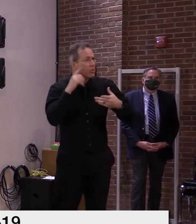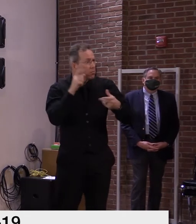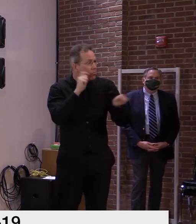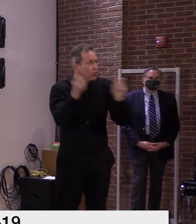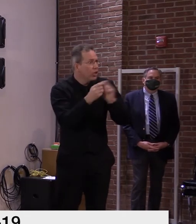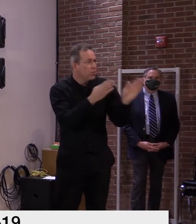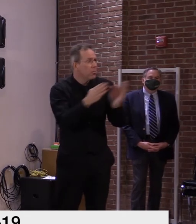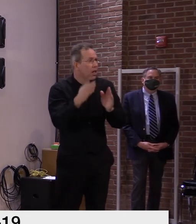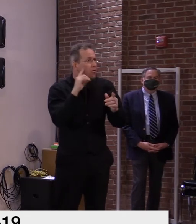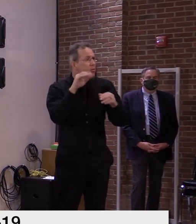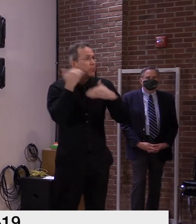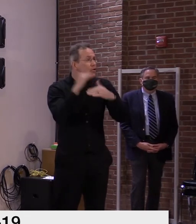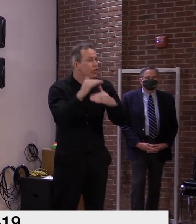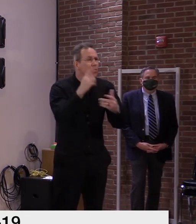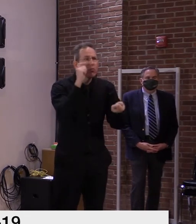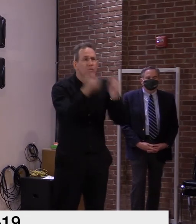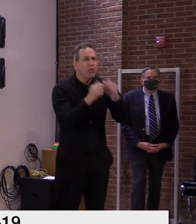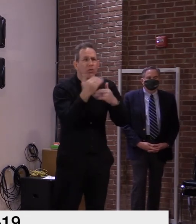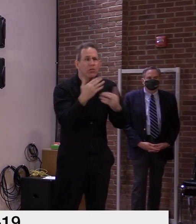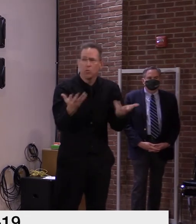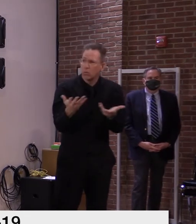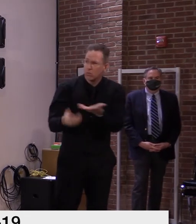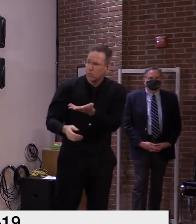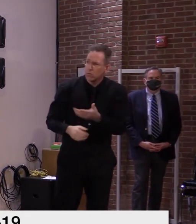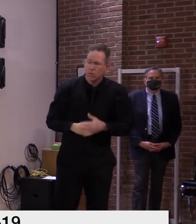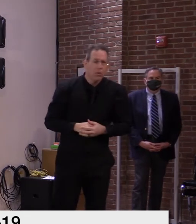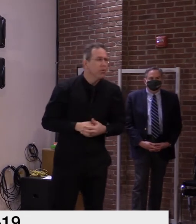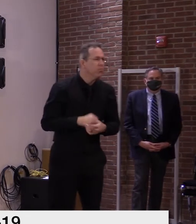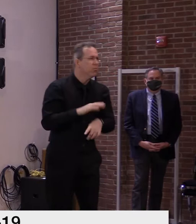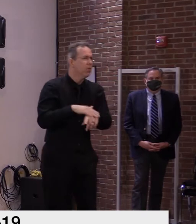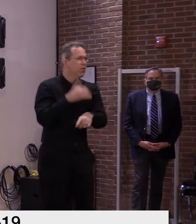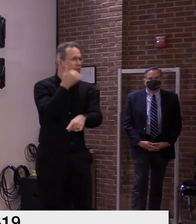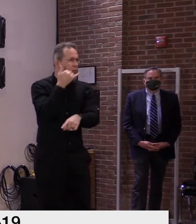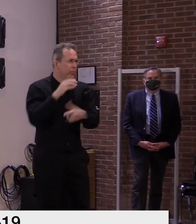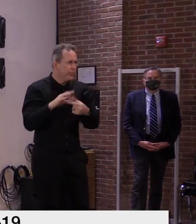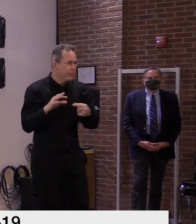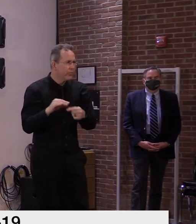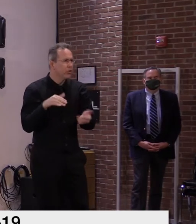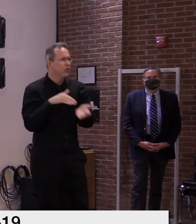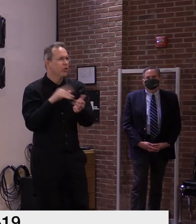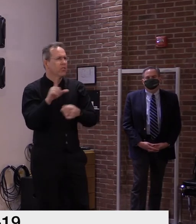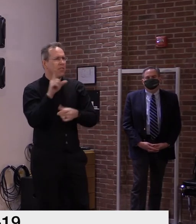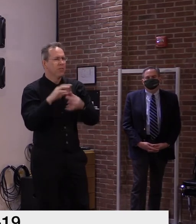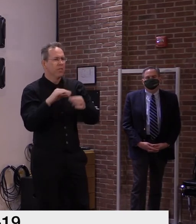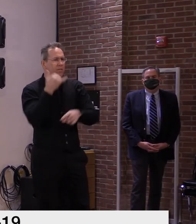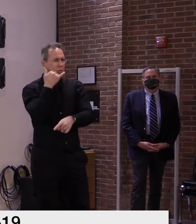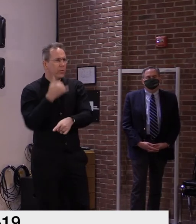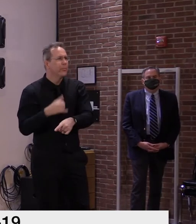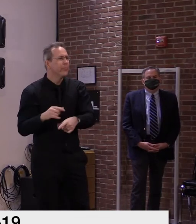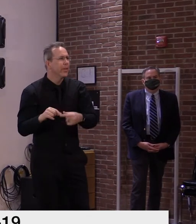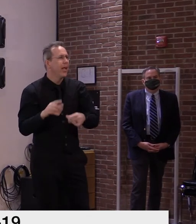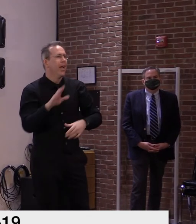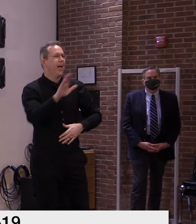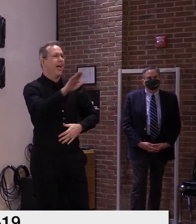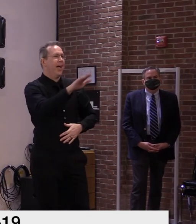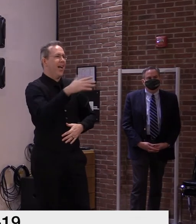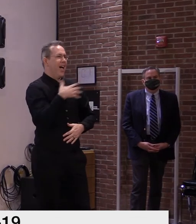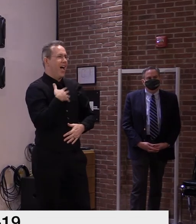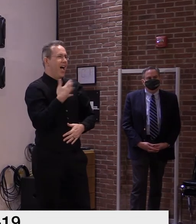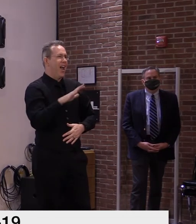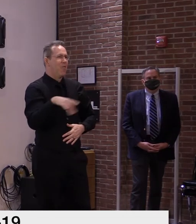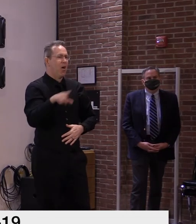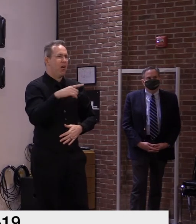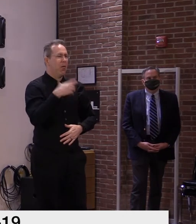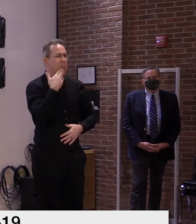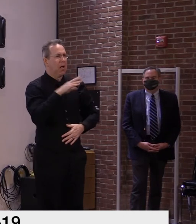committed statement about the month of March. But, you know, even here in Vermont, in the middle of winter,